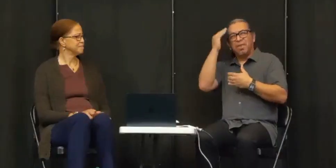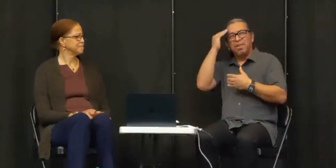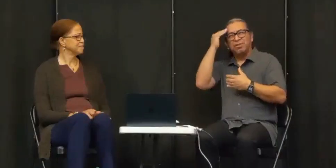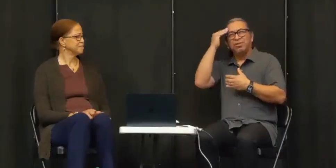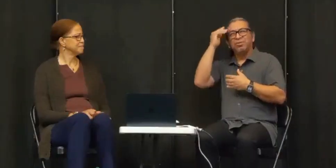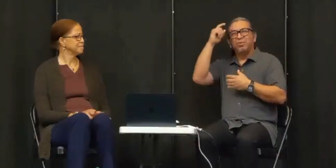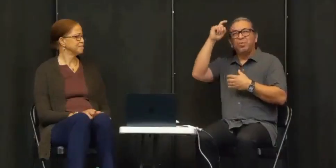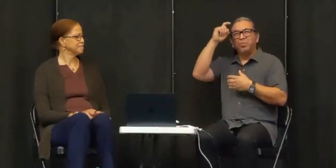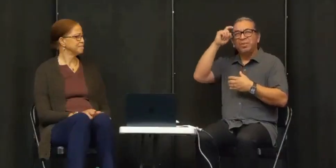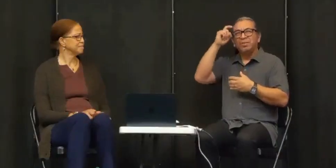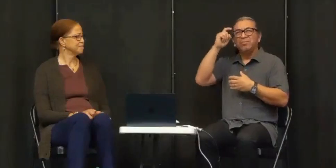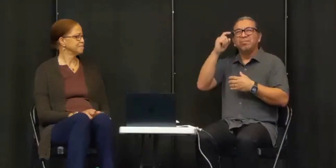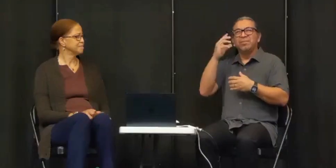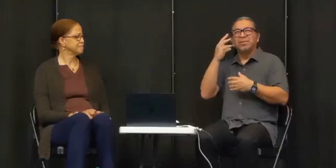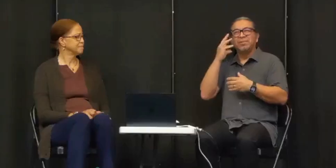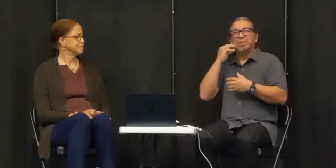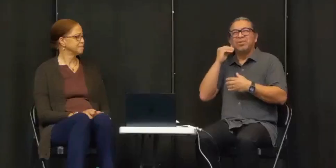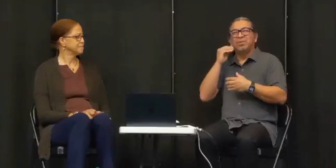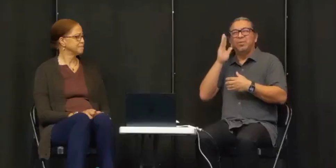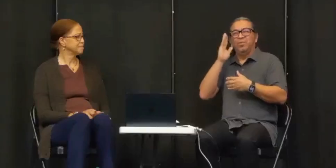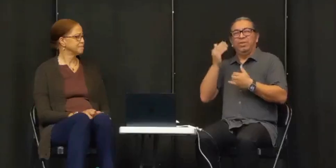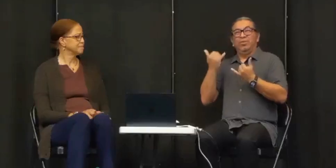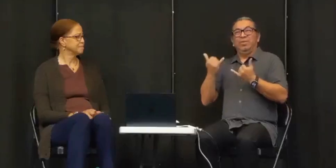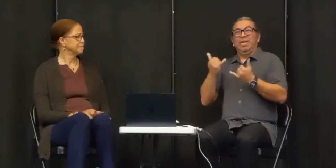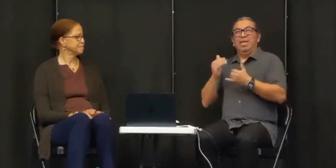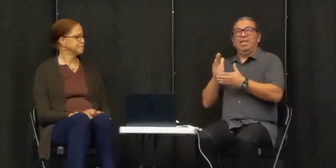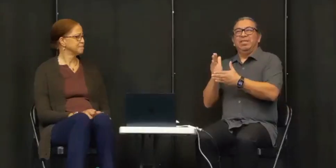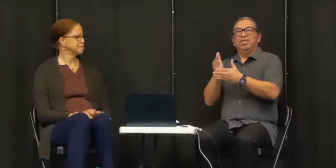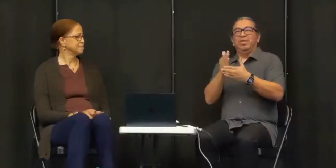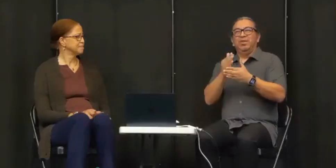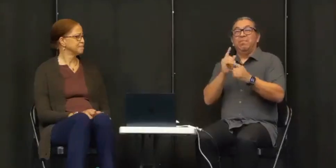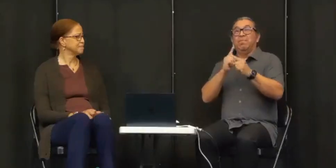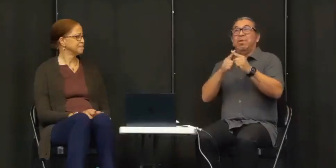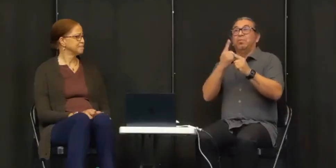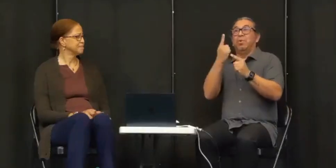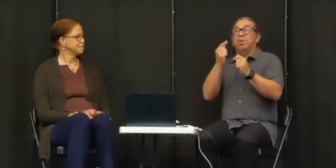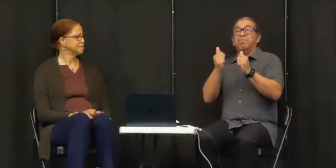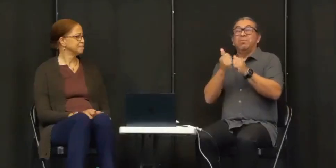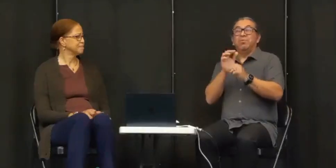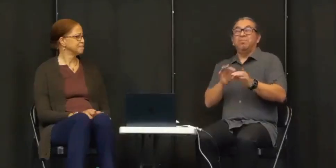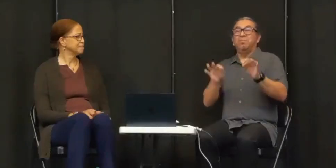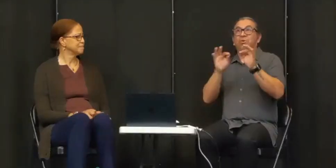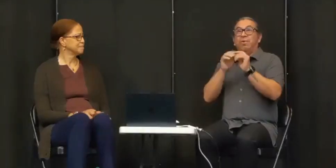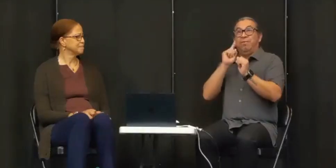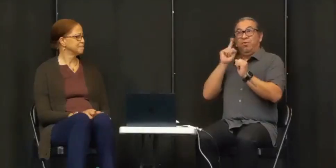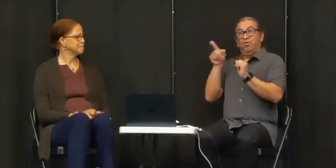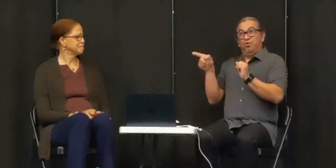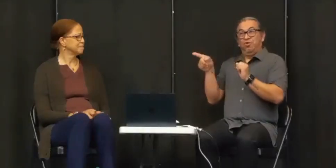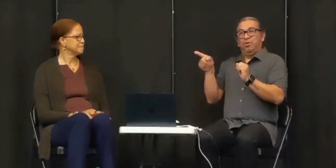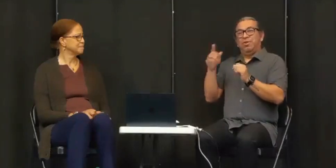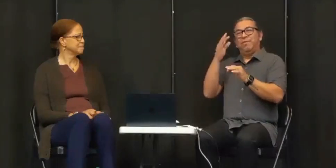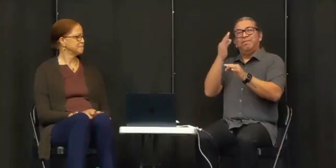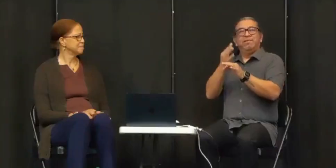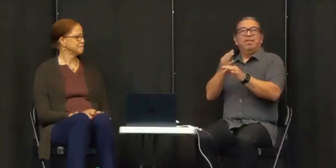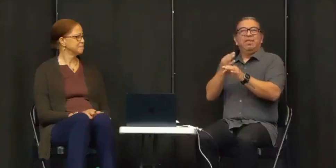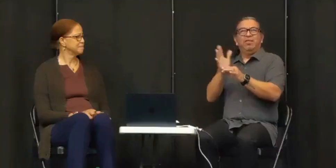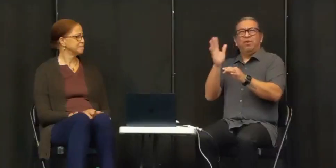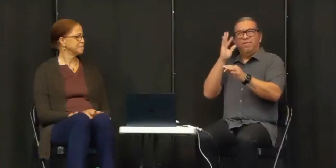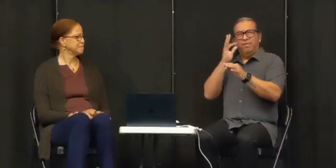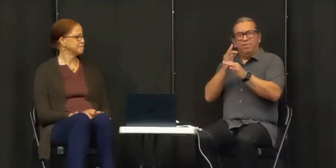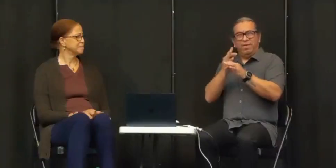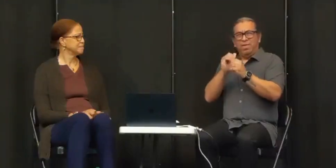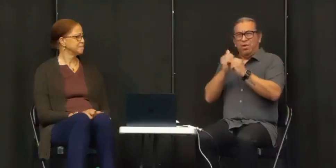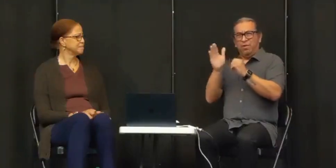took in all that information, that knowledge, that wisdom, that experience, and she's going to impart that wisdom